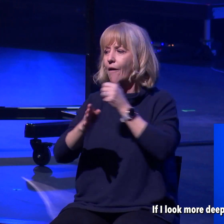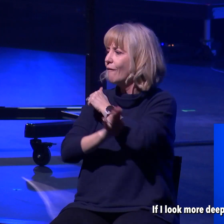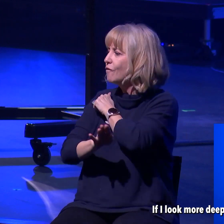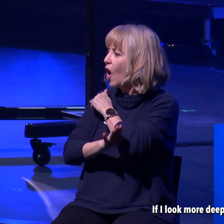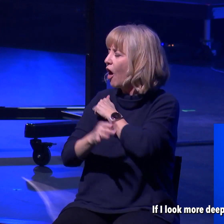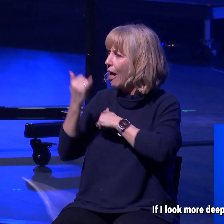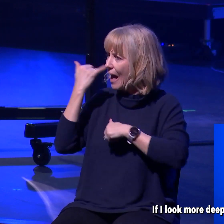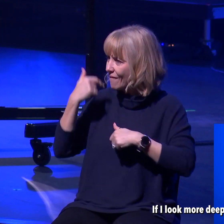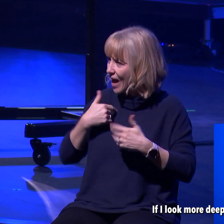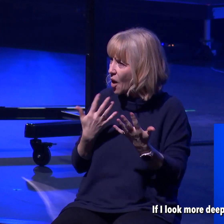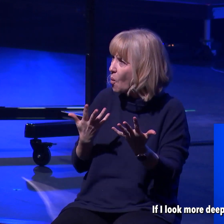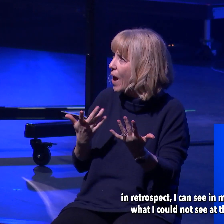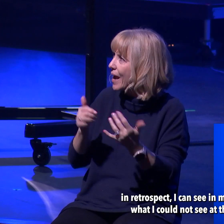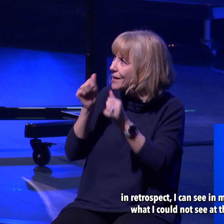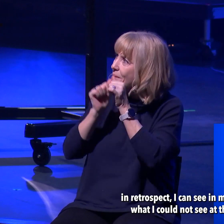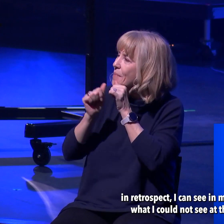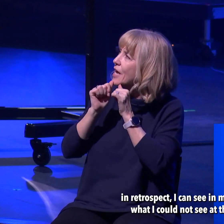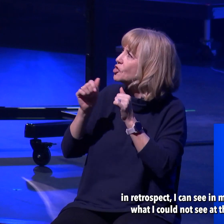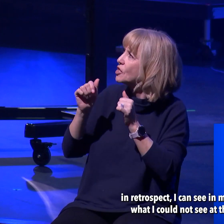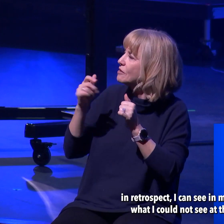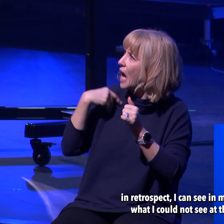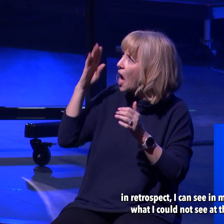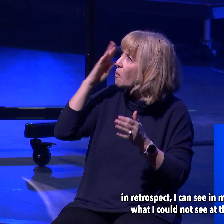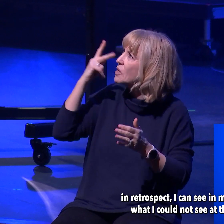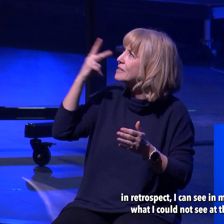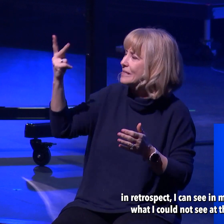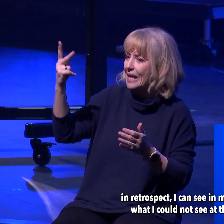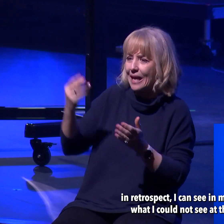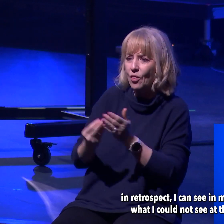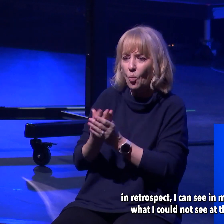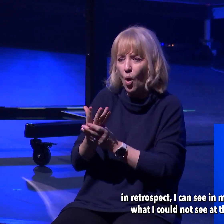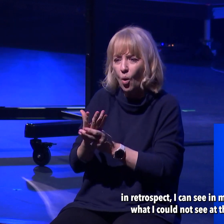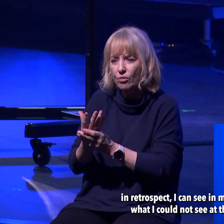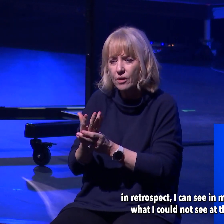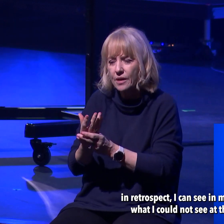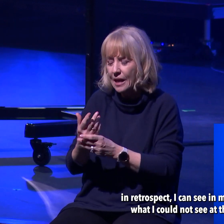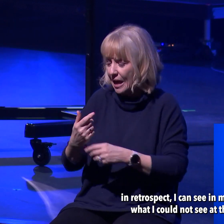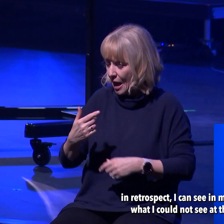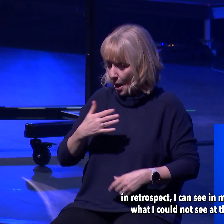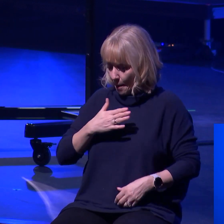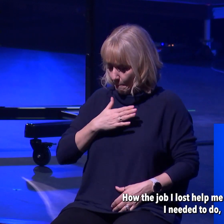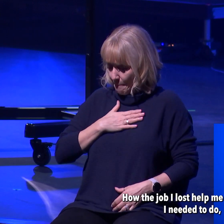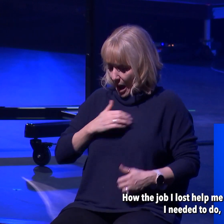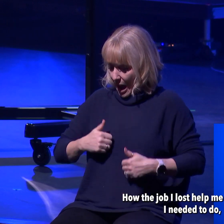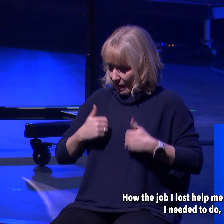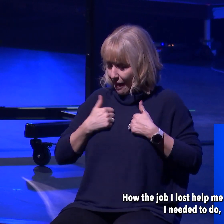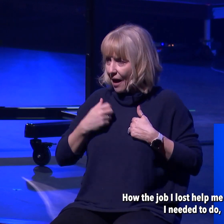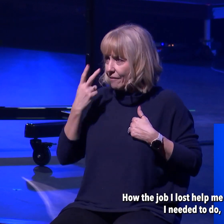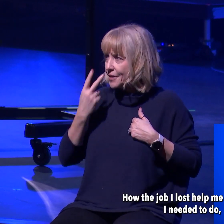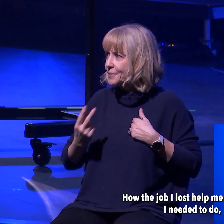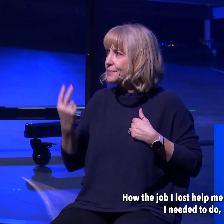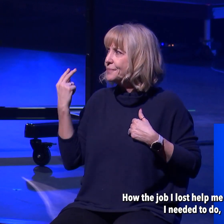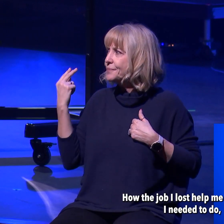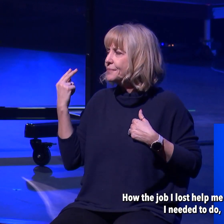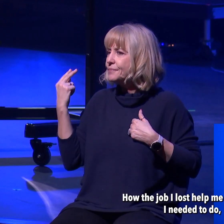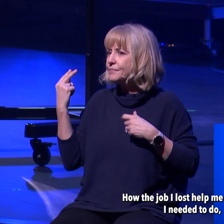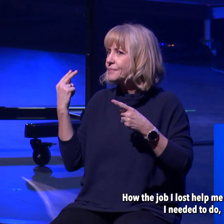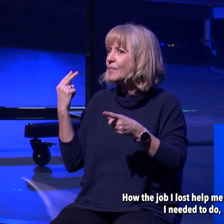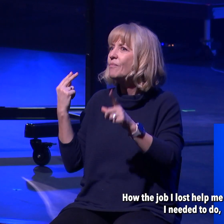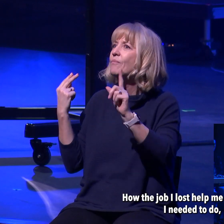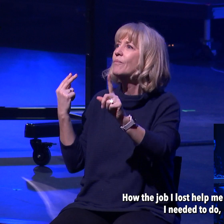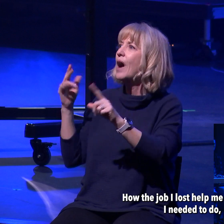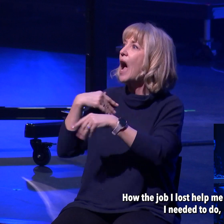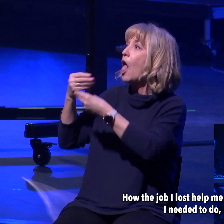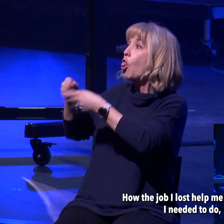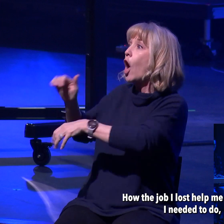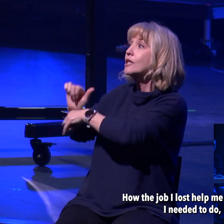look more deeply. In retrospect, I can see in my own life what I could not see at the time. How the job I lost helped me find work I needed